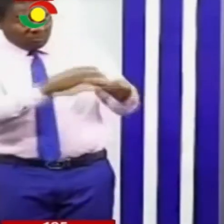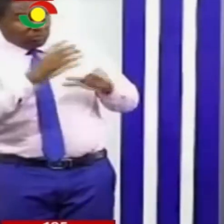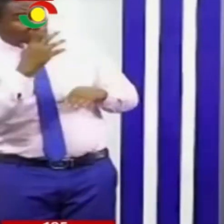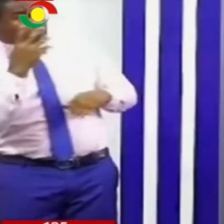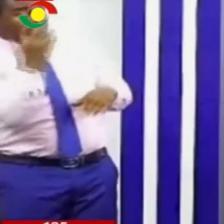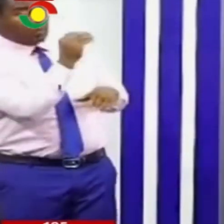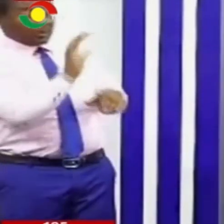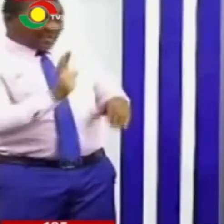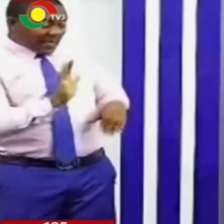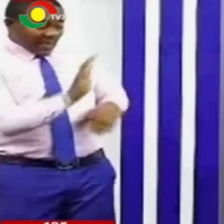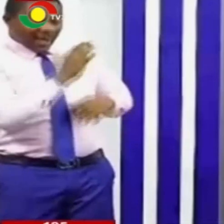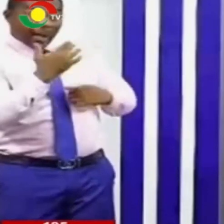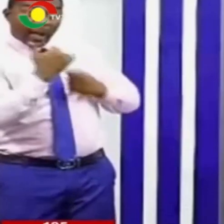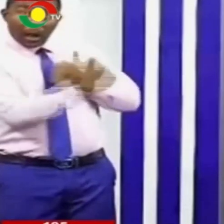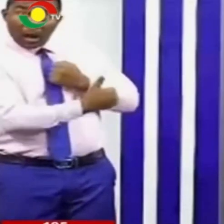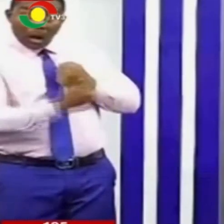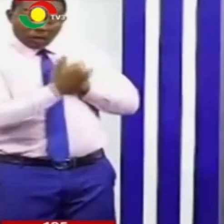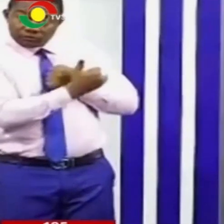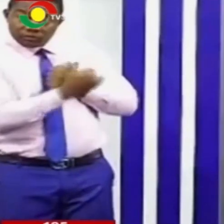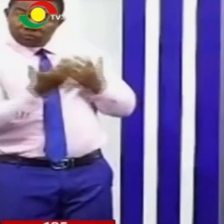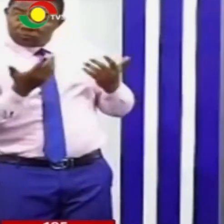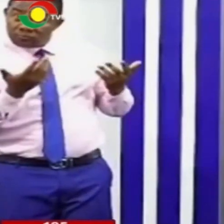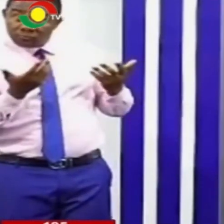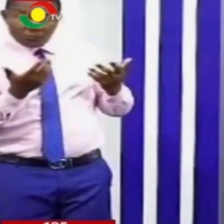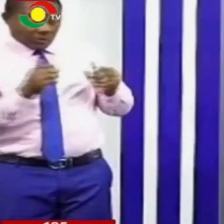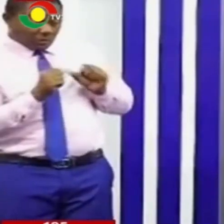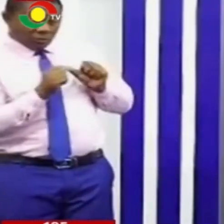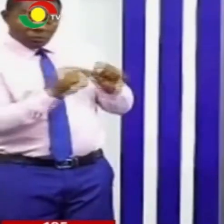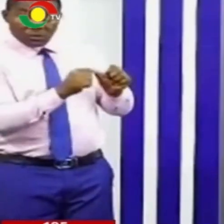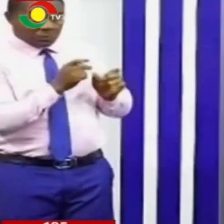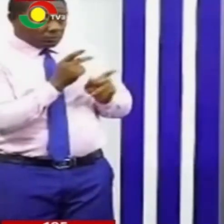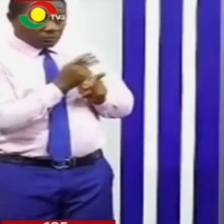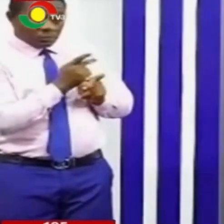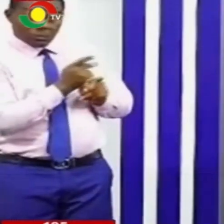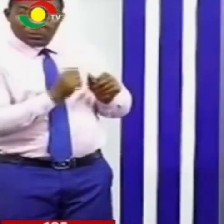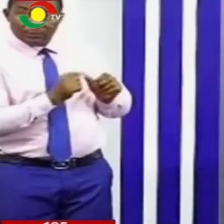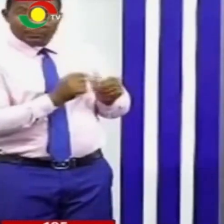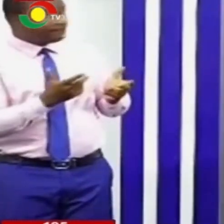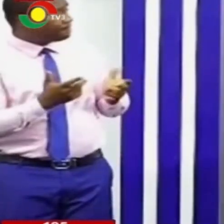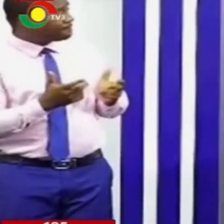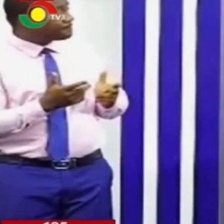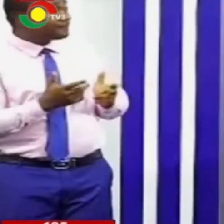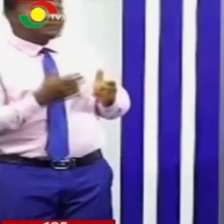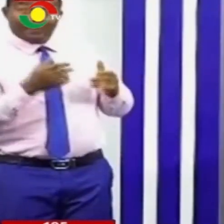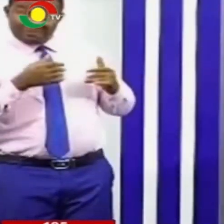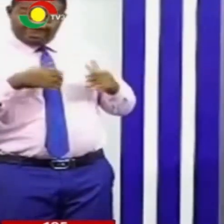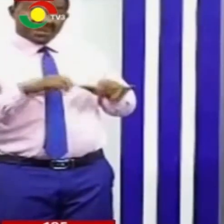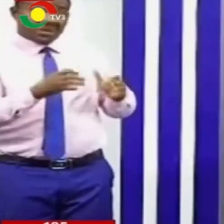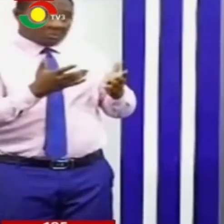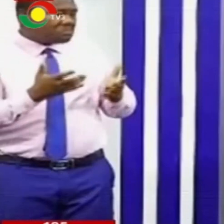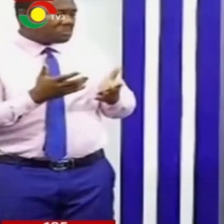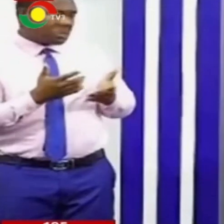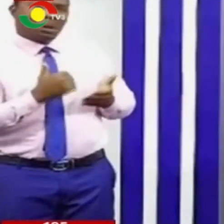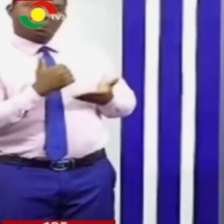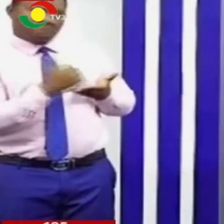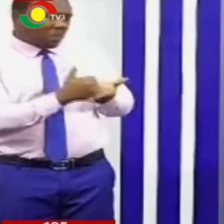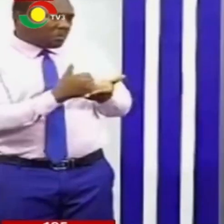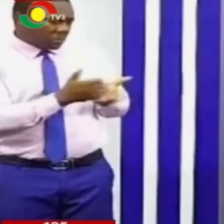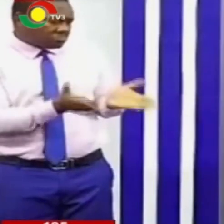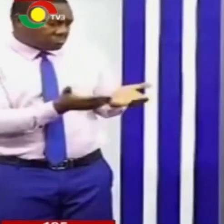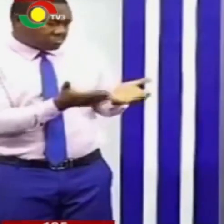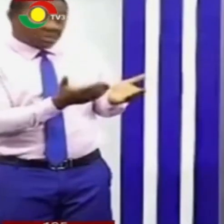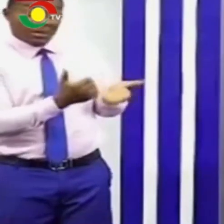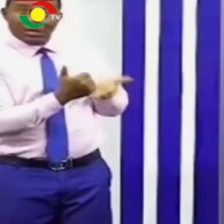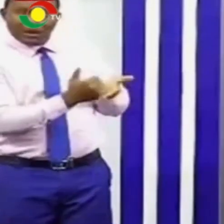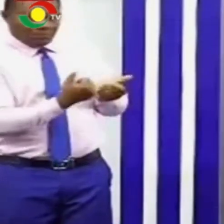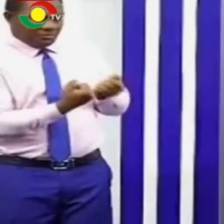have them go back to their countries of origin to continue their treatment, they are currently responding to the levels of treatment that the doctors there are